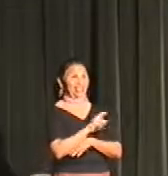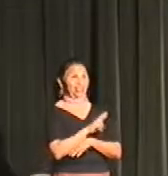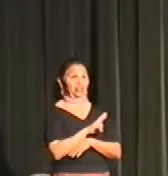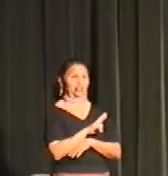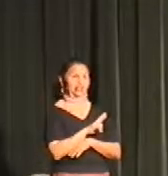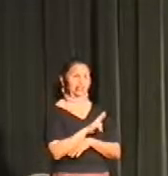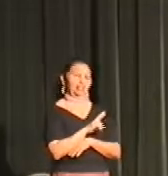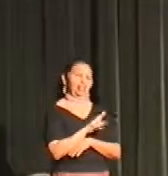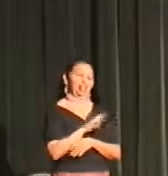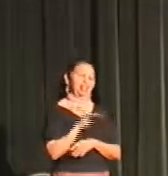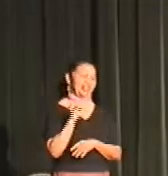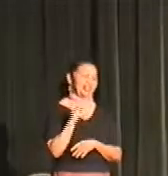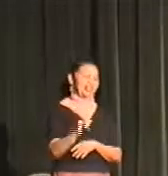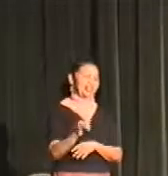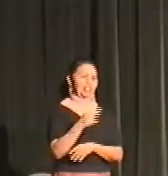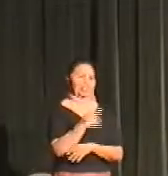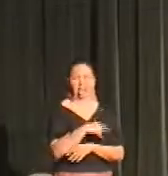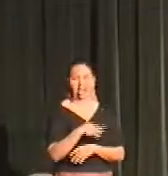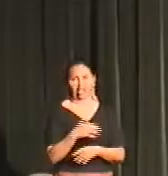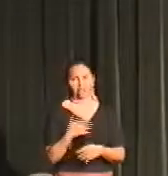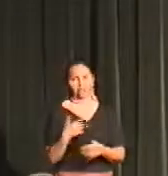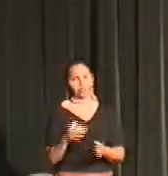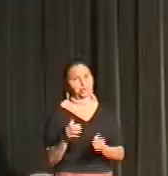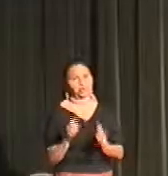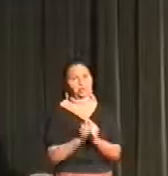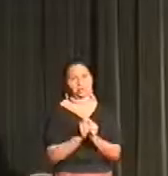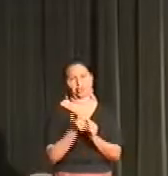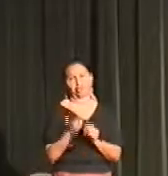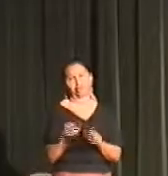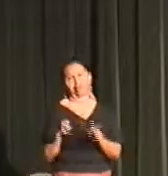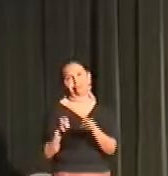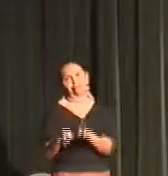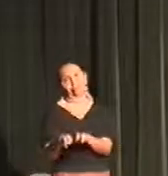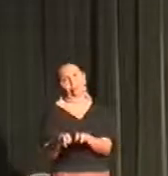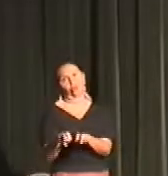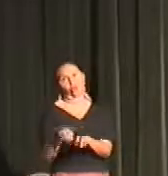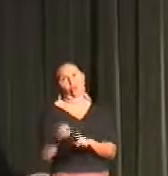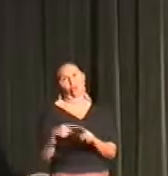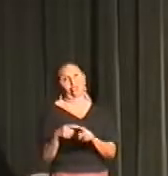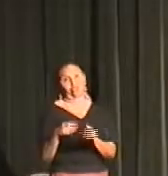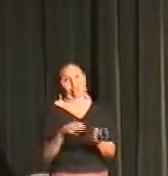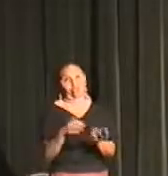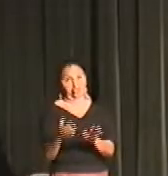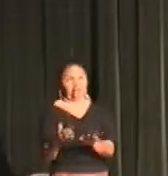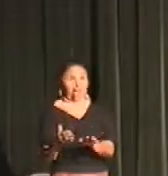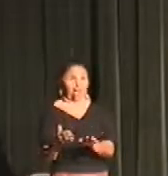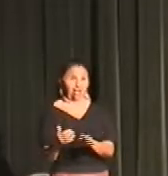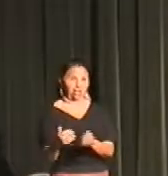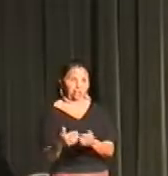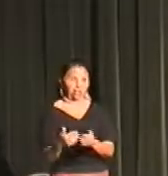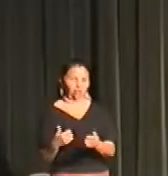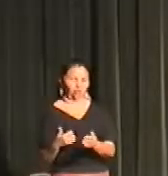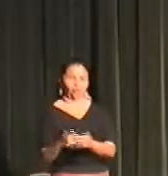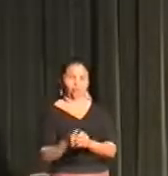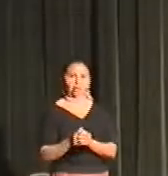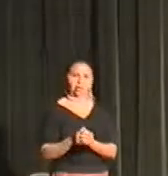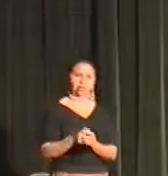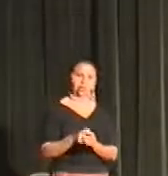hospital room with her when she was dying, and that's where I kind of confirmed the whole idea that she said yes, because she couldn't say no to an